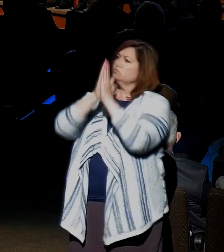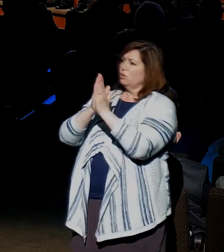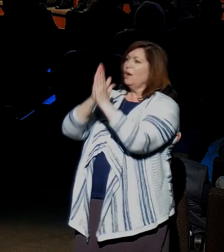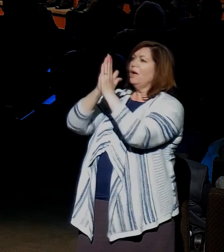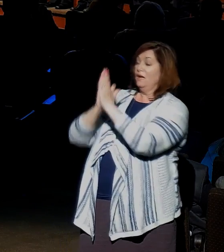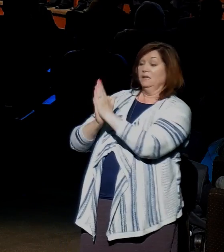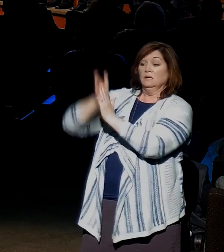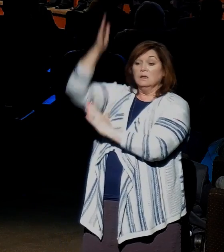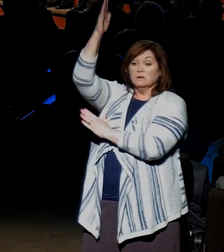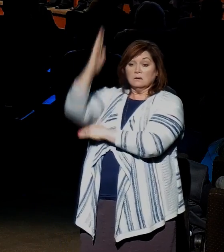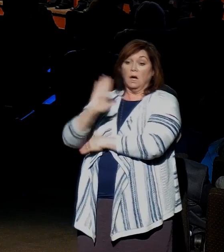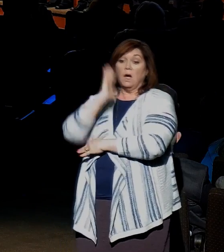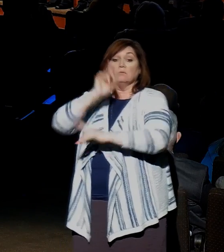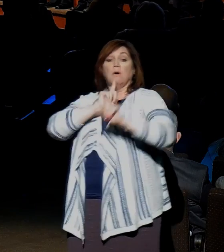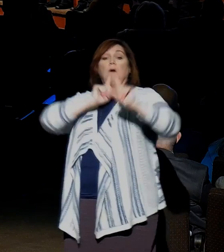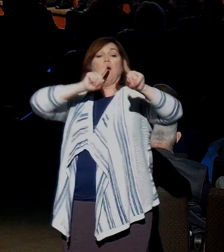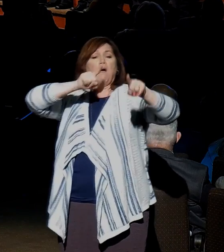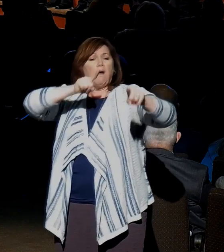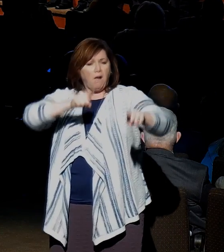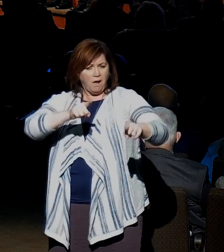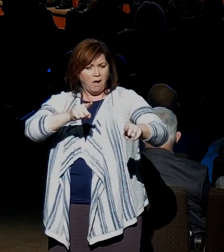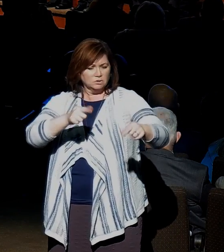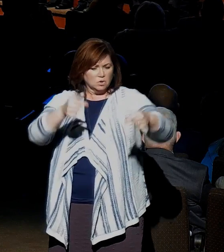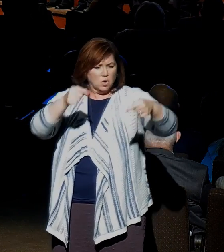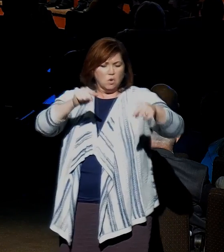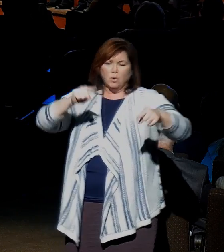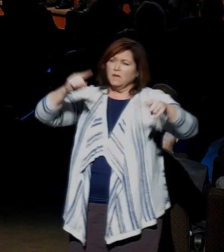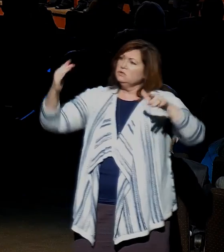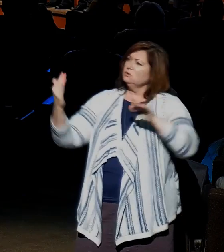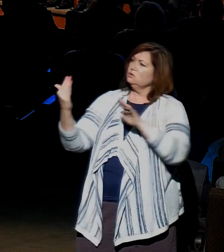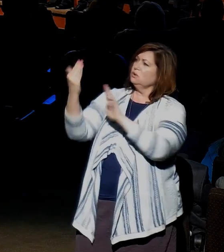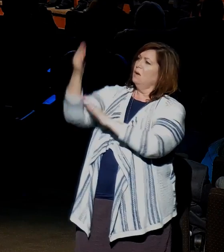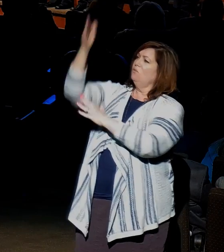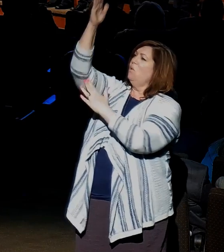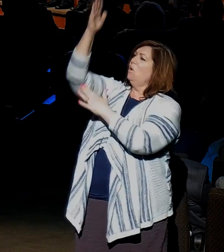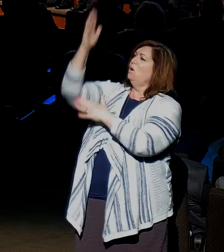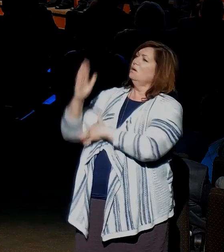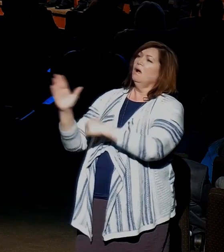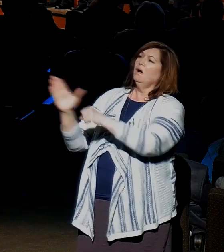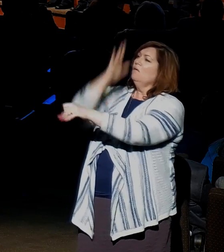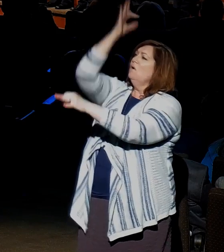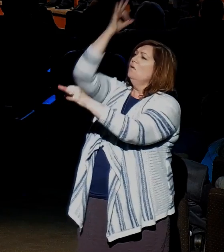all who come to Him in faith.